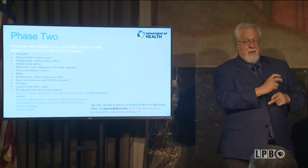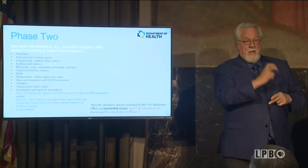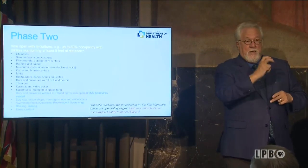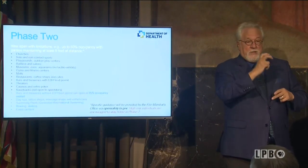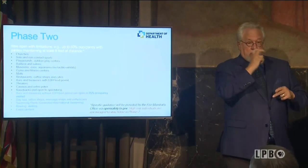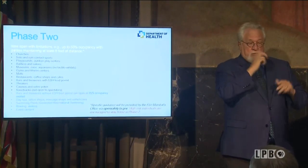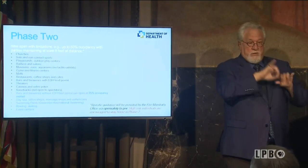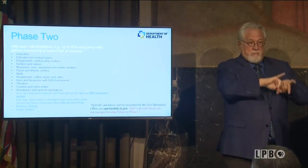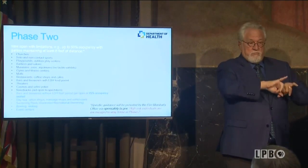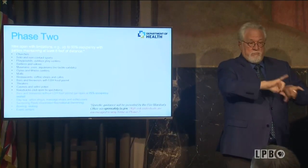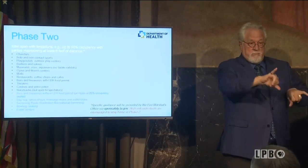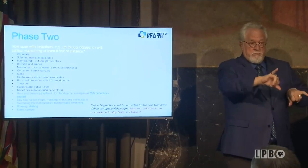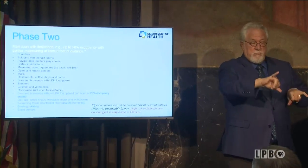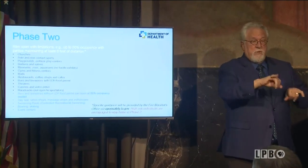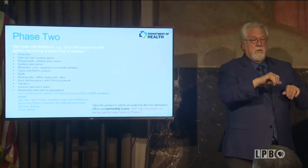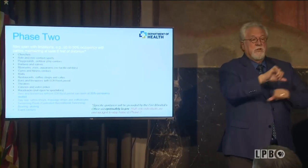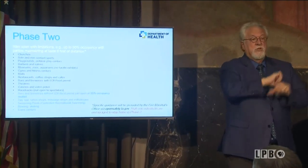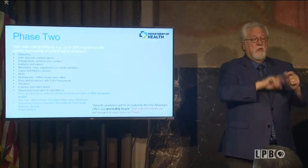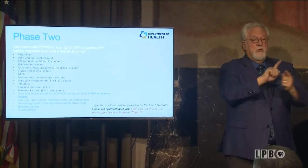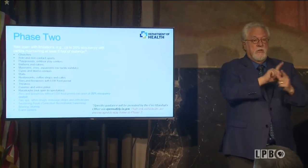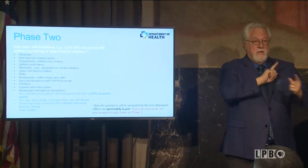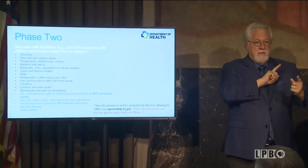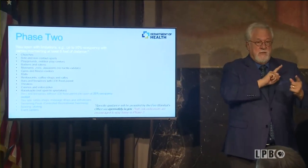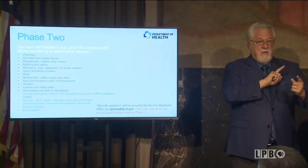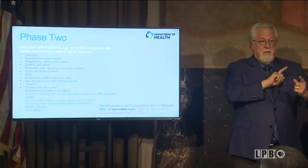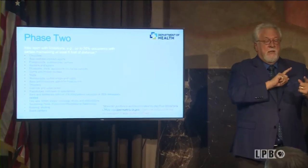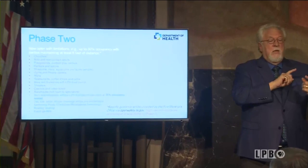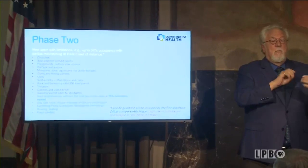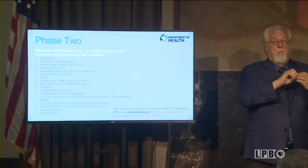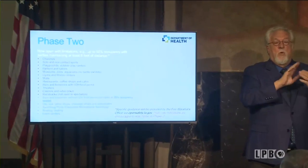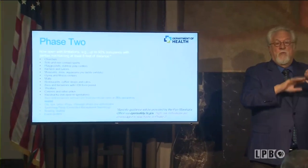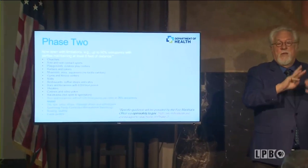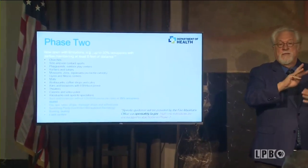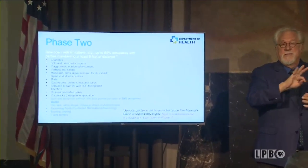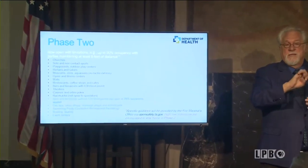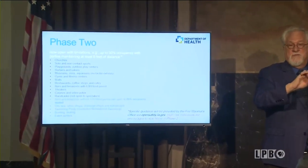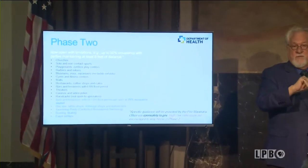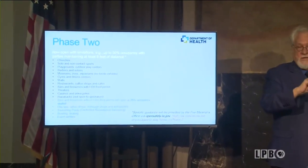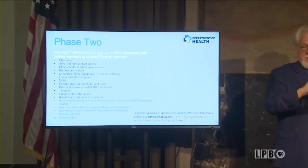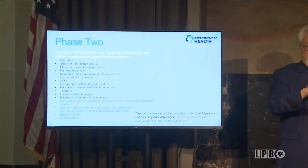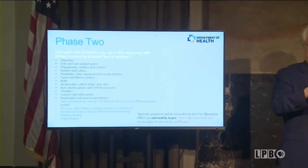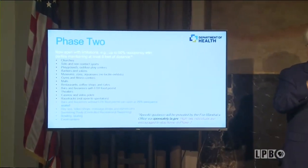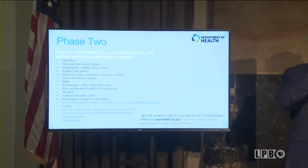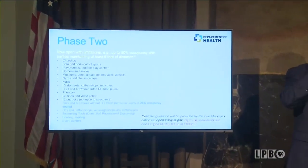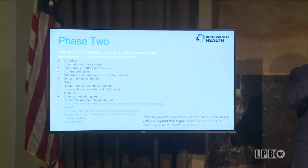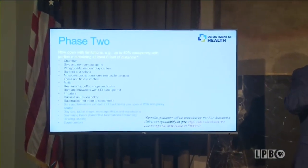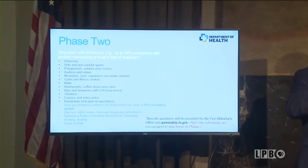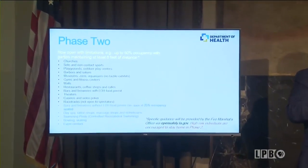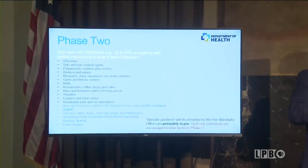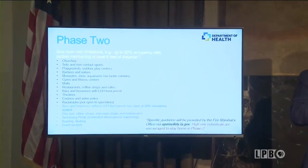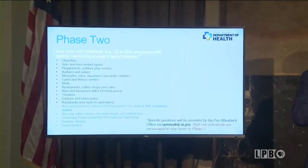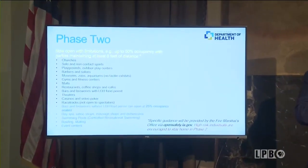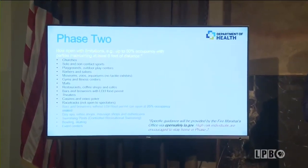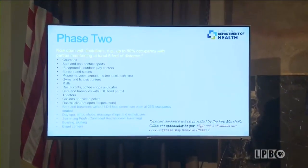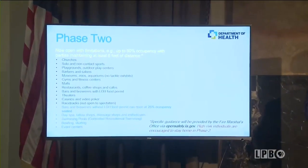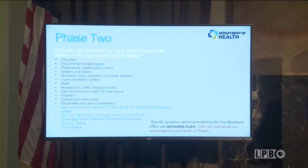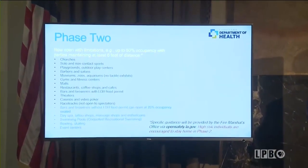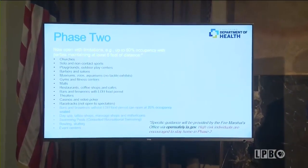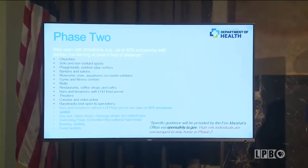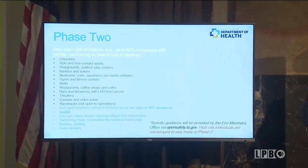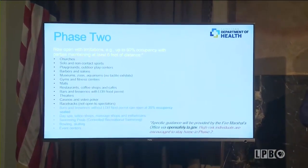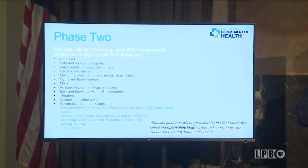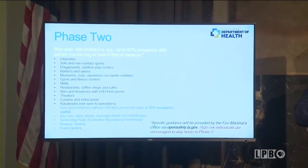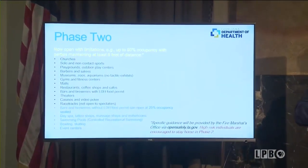social distancing of greater than 6 feet amongst individuals, working with the fire marshal's